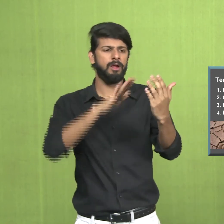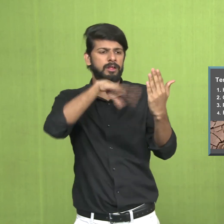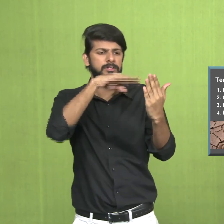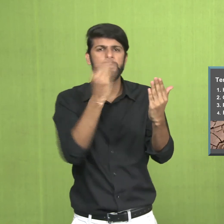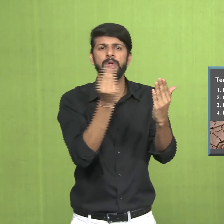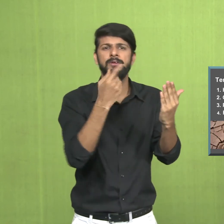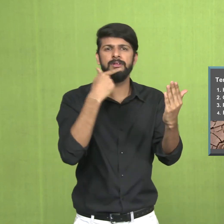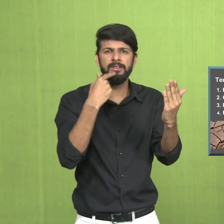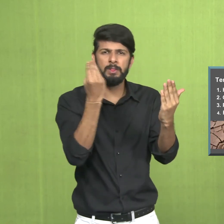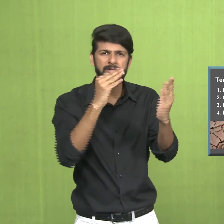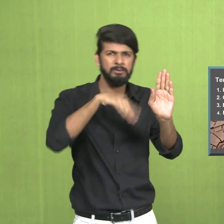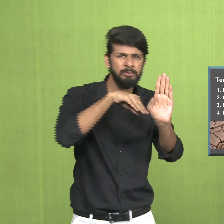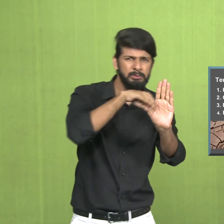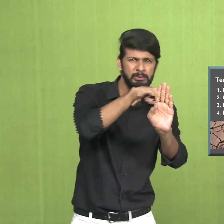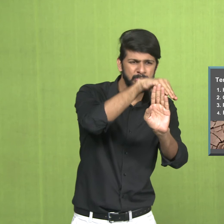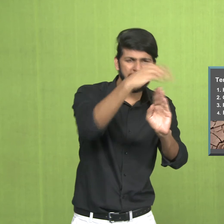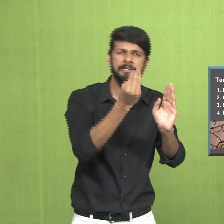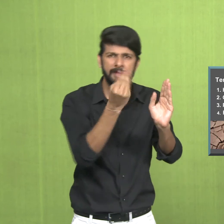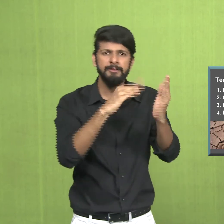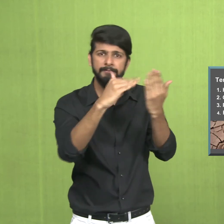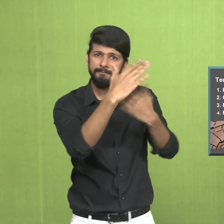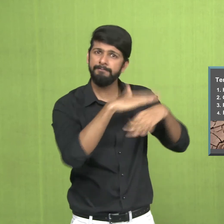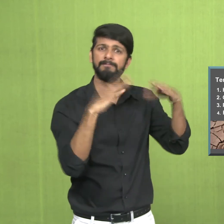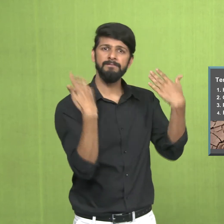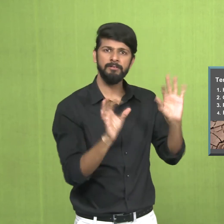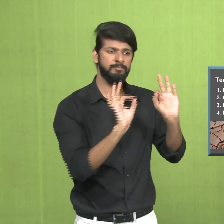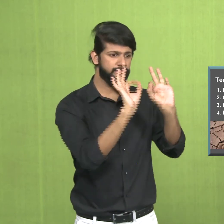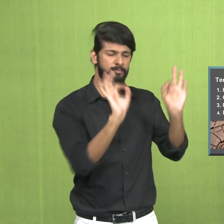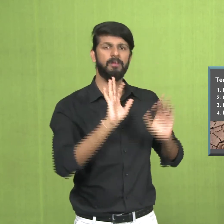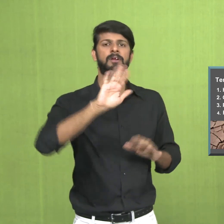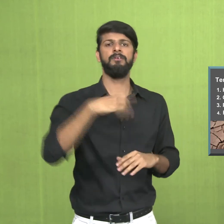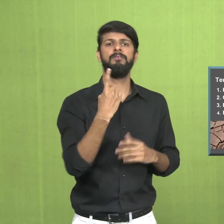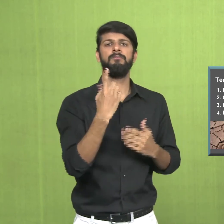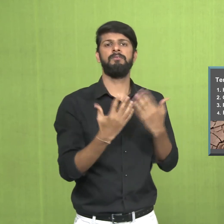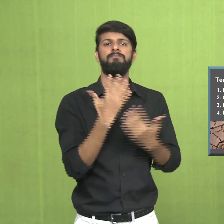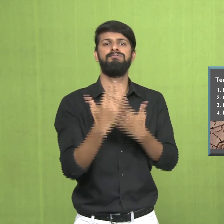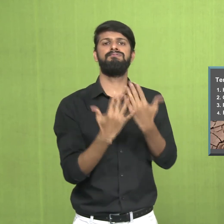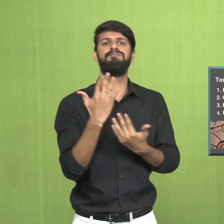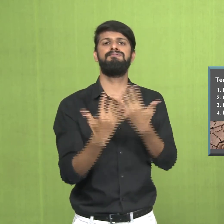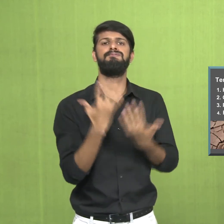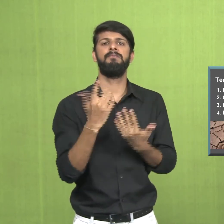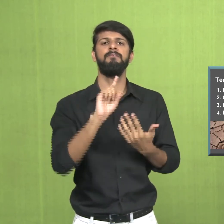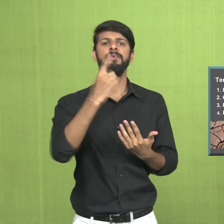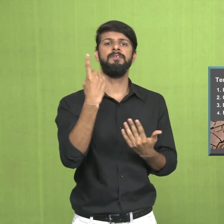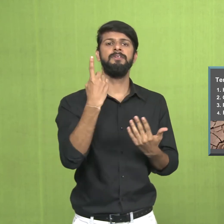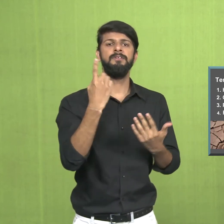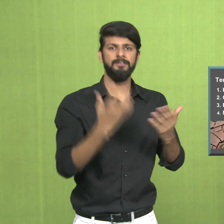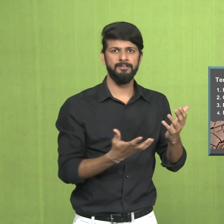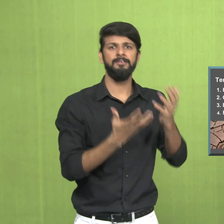that the paint of the designs is done, and then it is baked in the